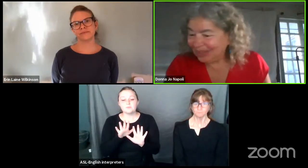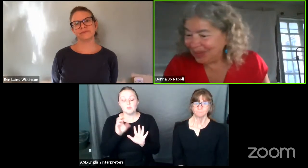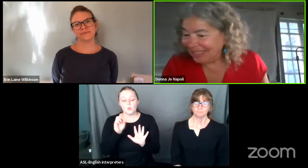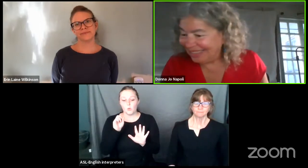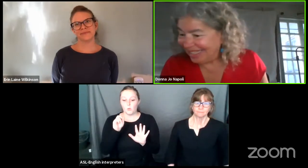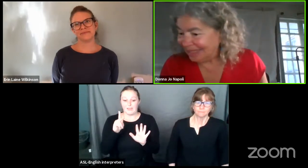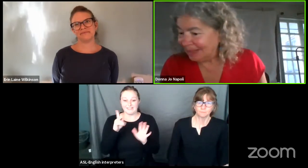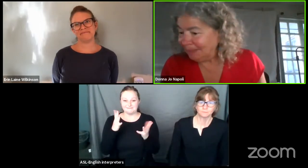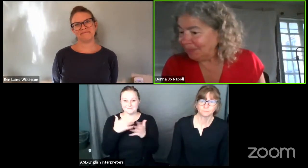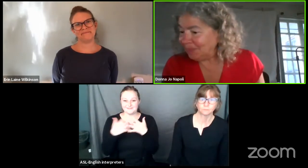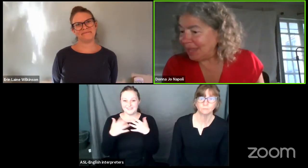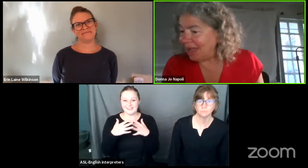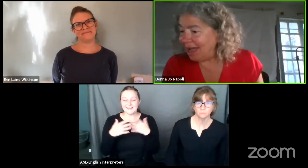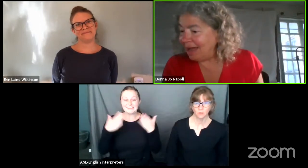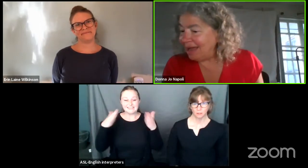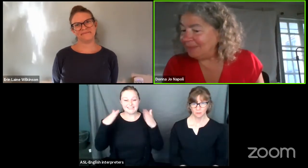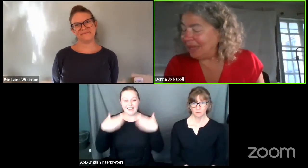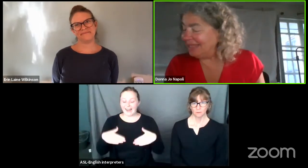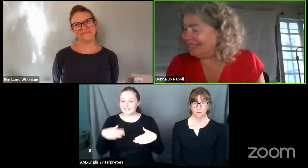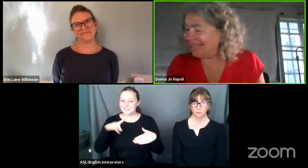Okay, next question.